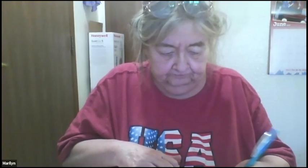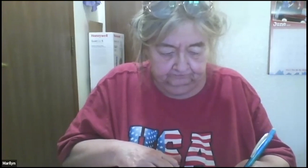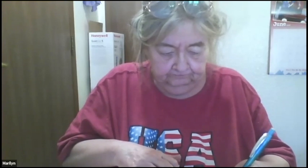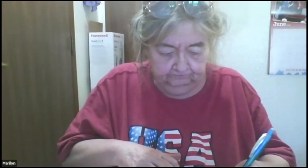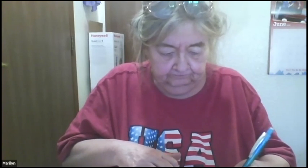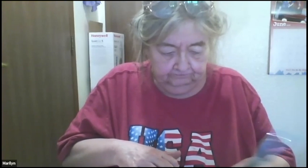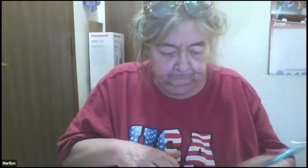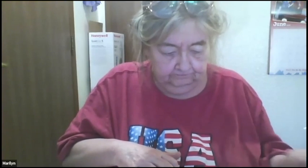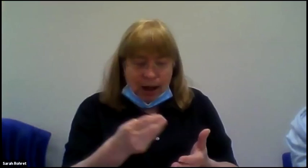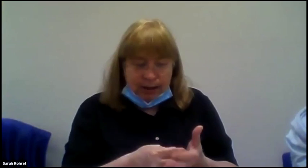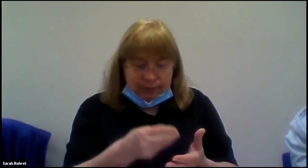Buy. B-U-I.